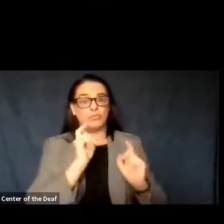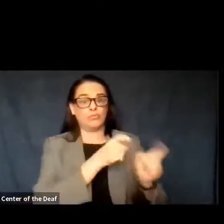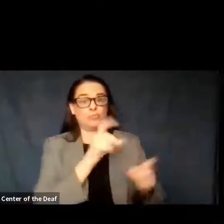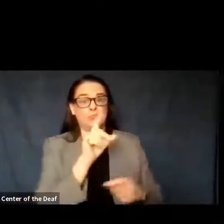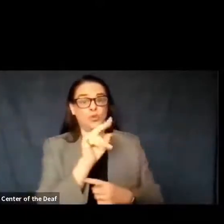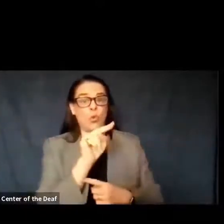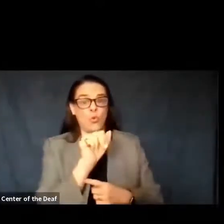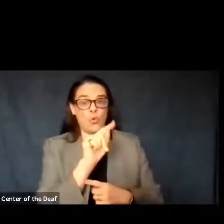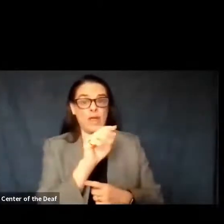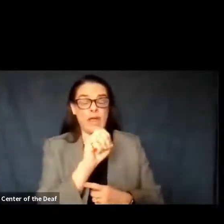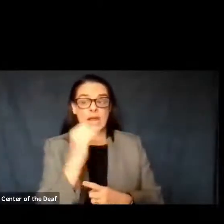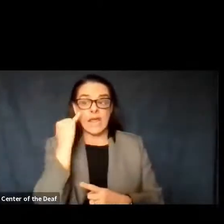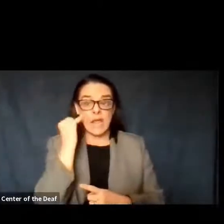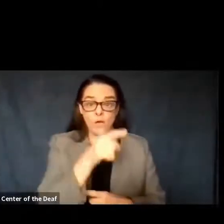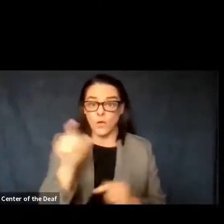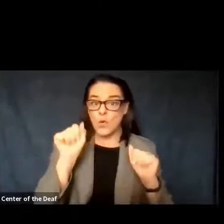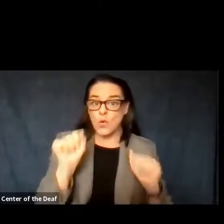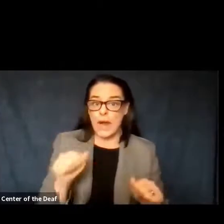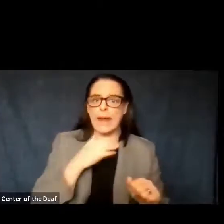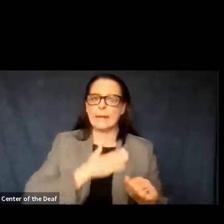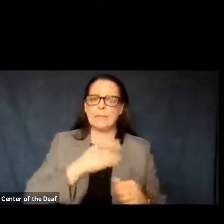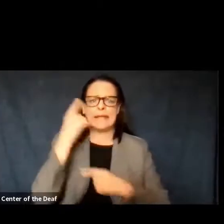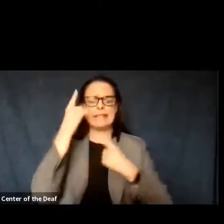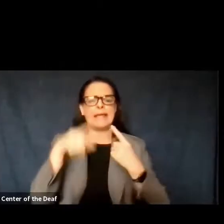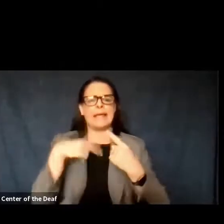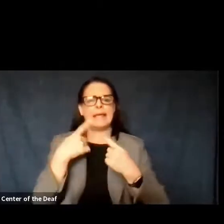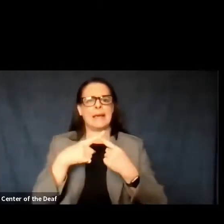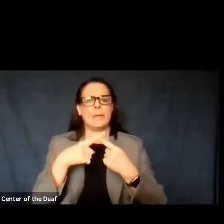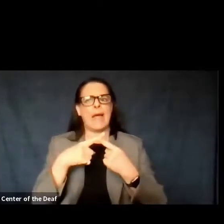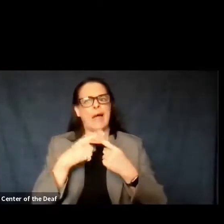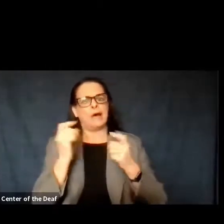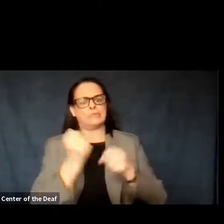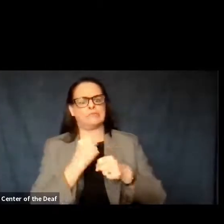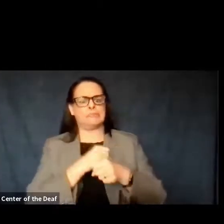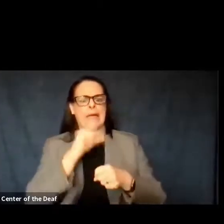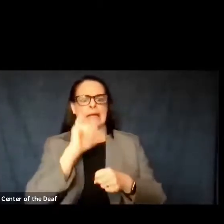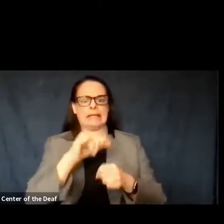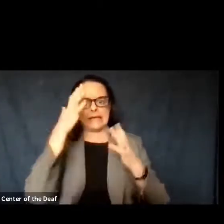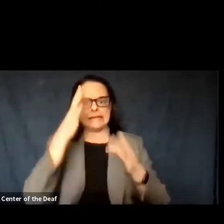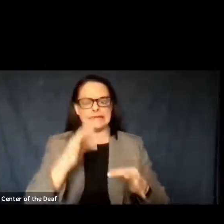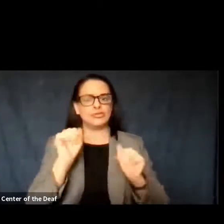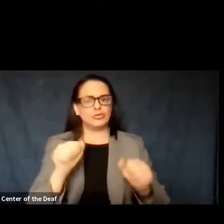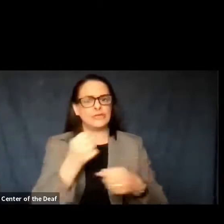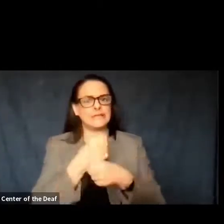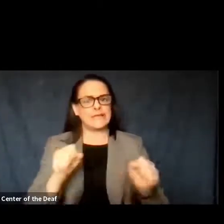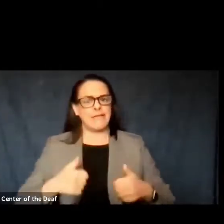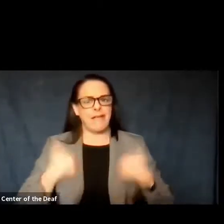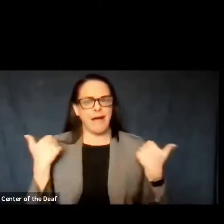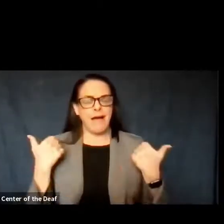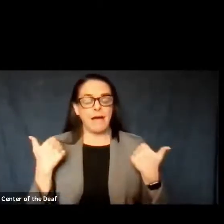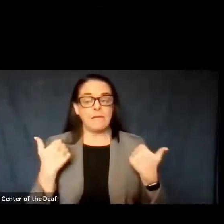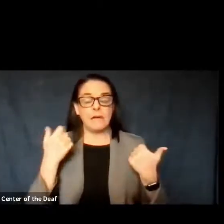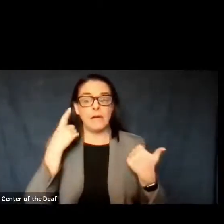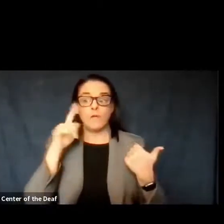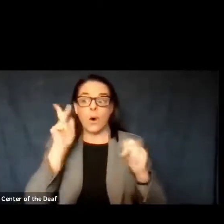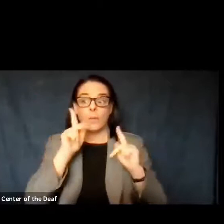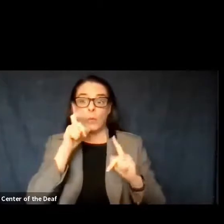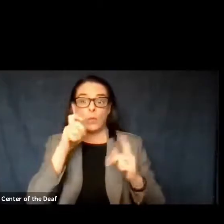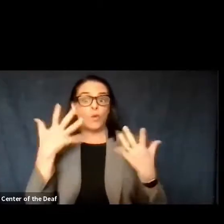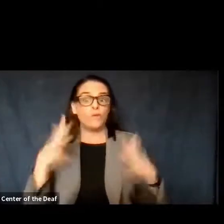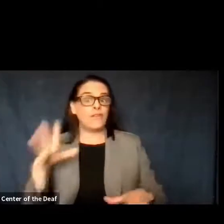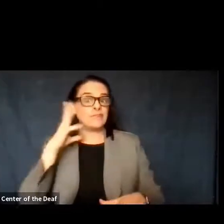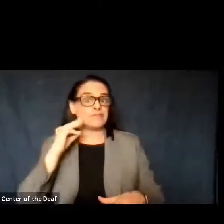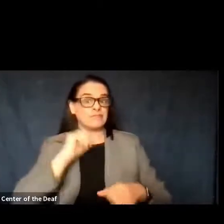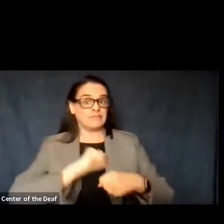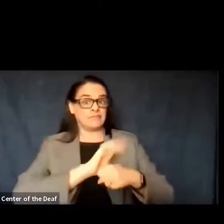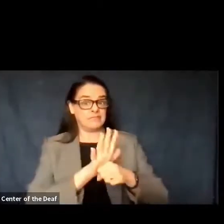is able is asked to please consider making this life-saving decision. For those who have had COVID-19, they also need you to